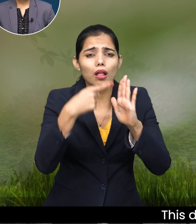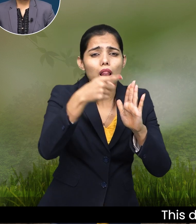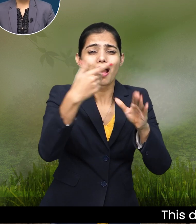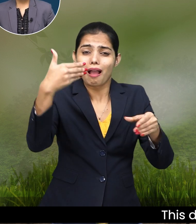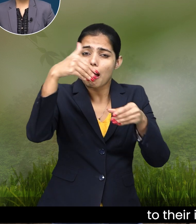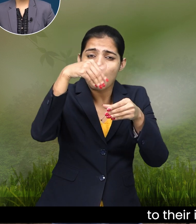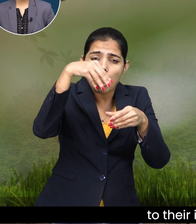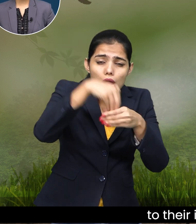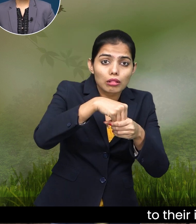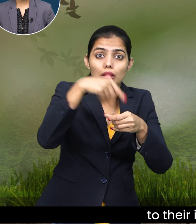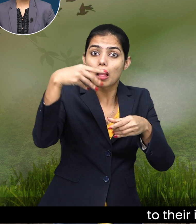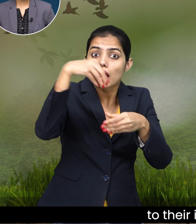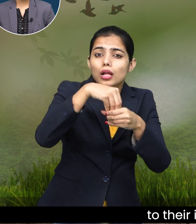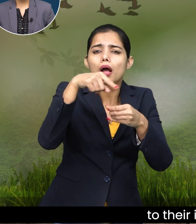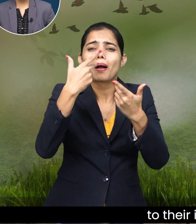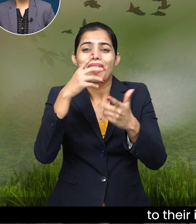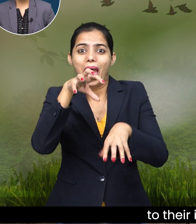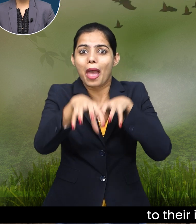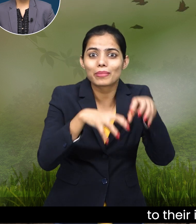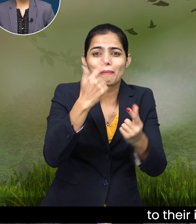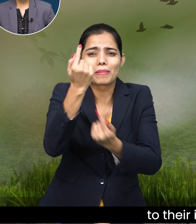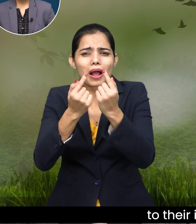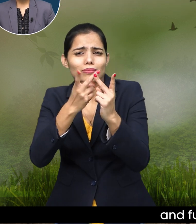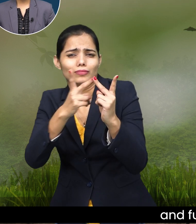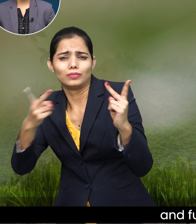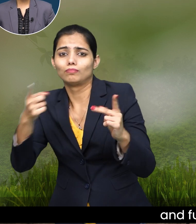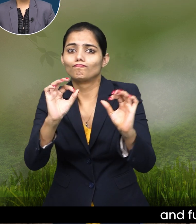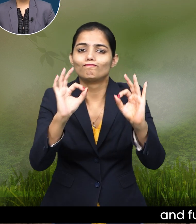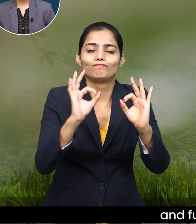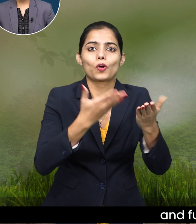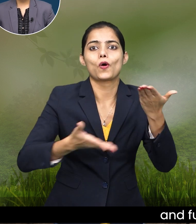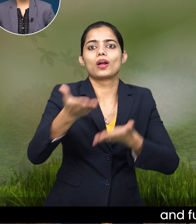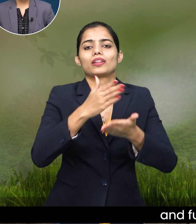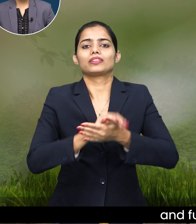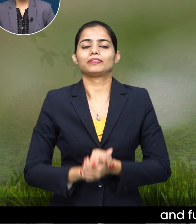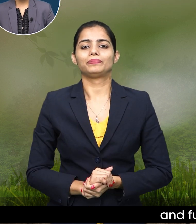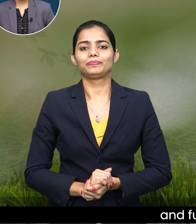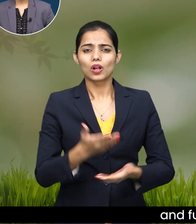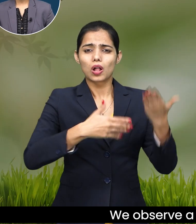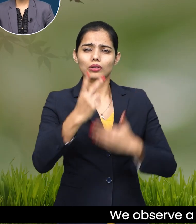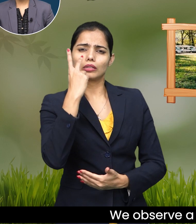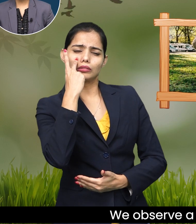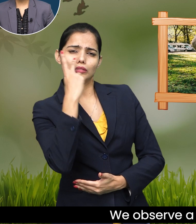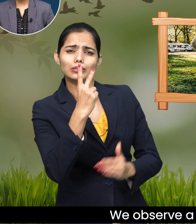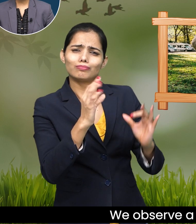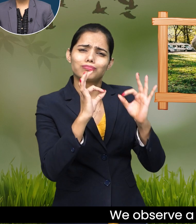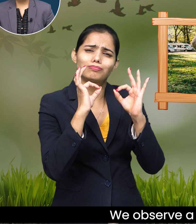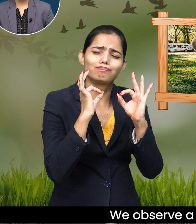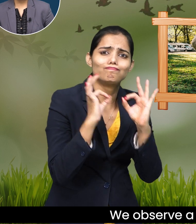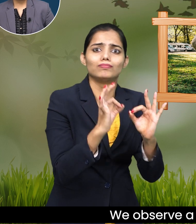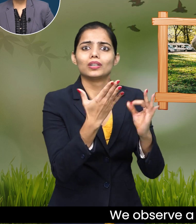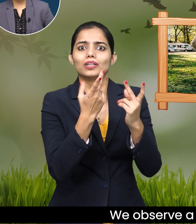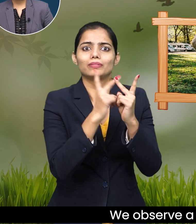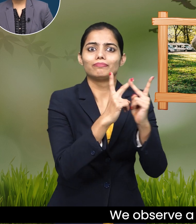diversity extends to their internal structures and functions as well. We observe a